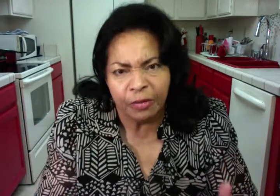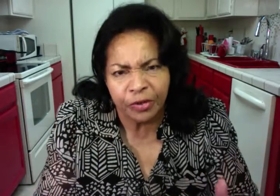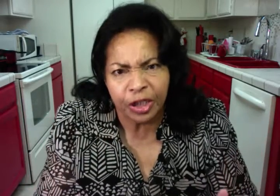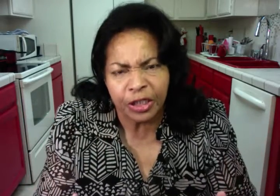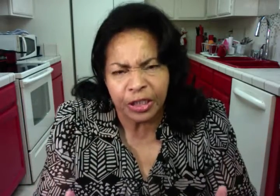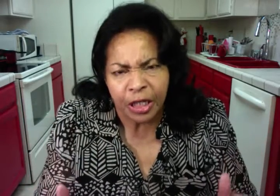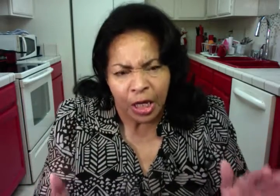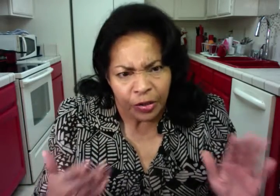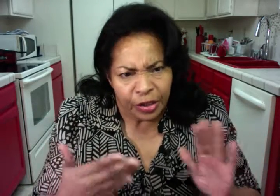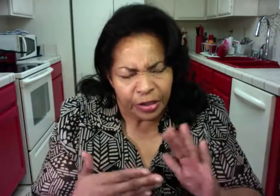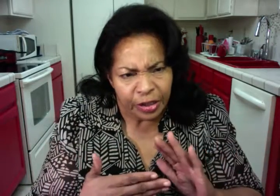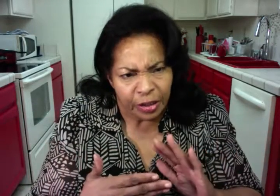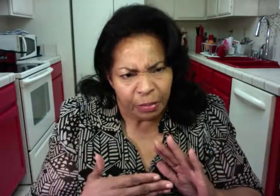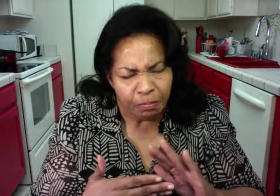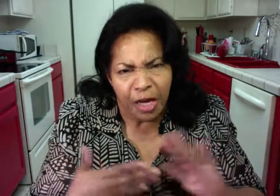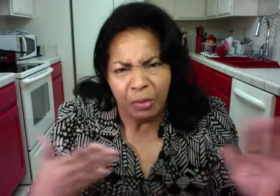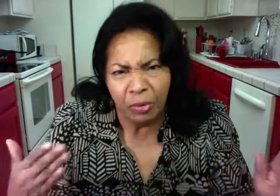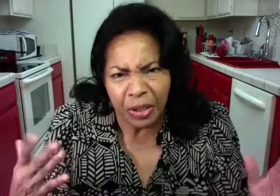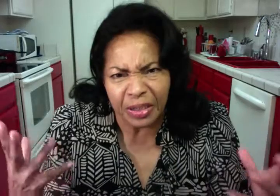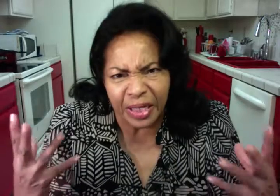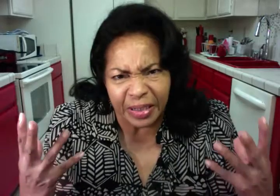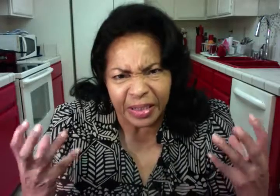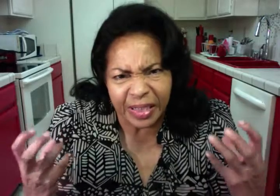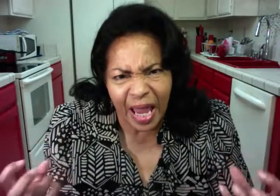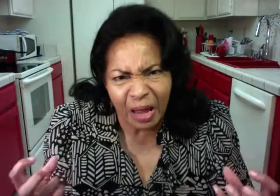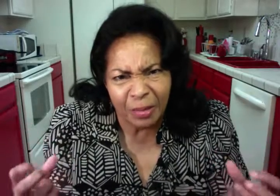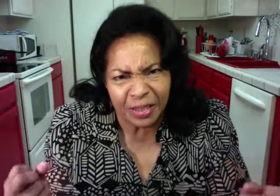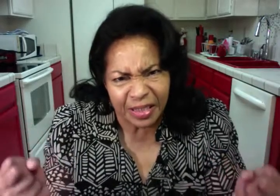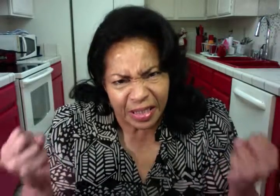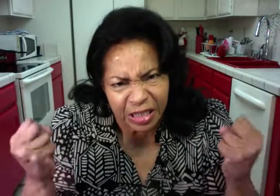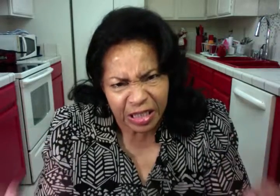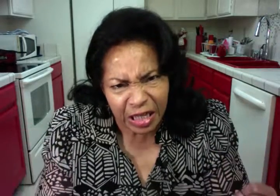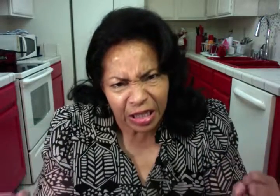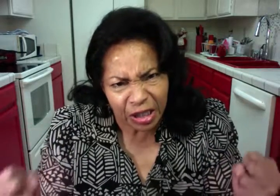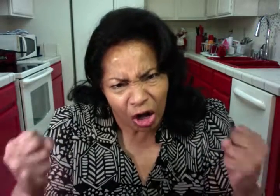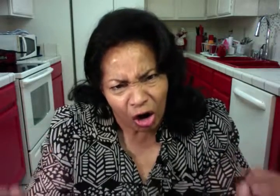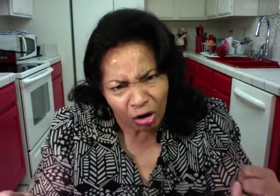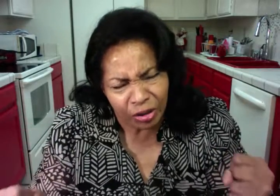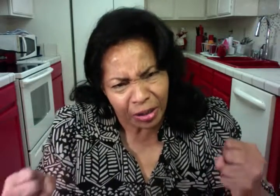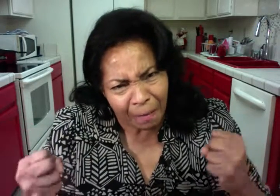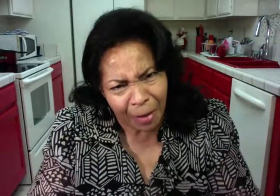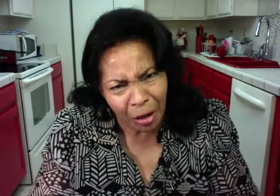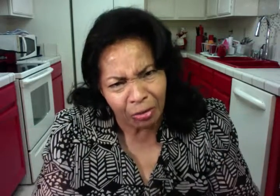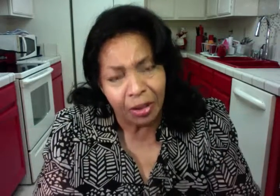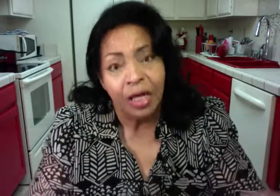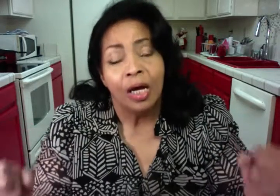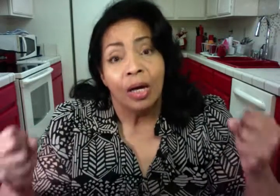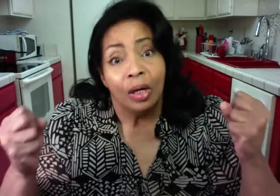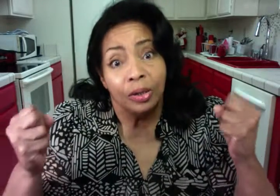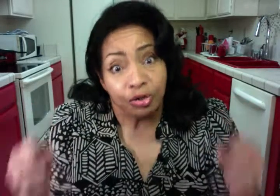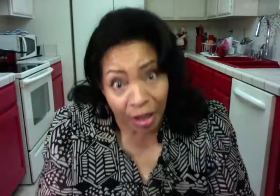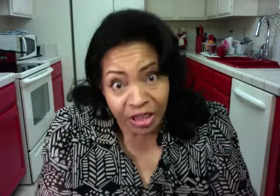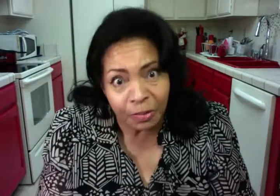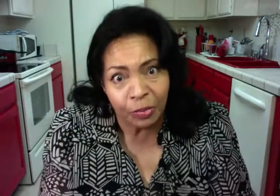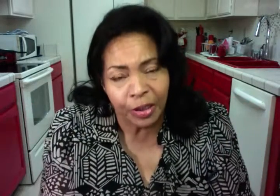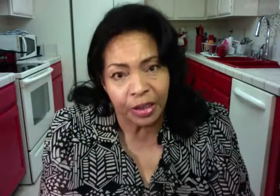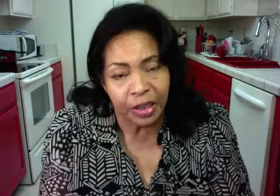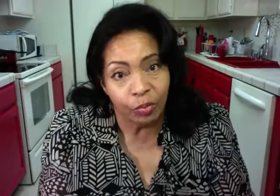Jesus The memories that stab us And sting and hurt and burn Trust me we can get rid of